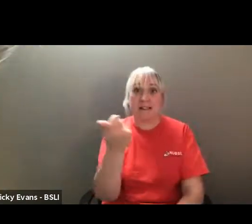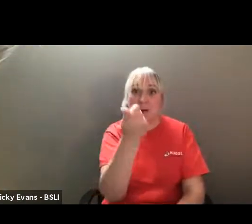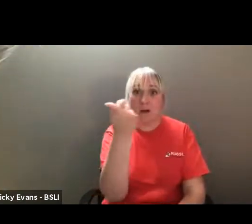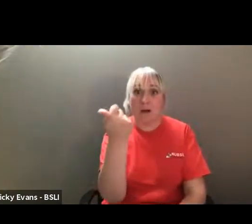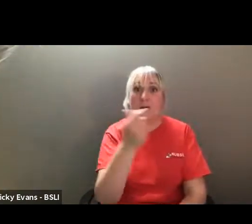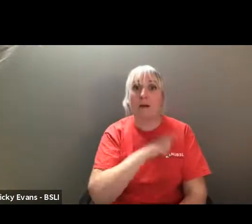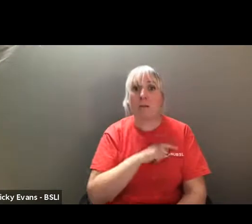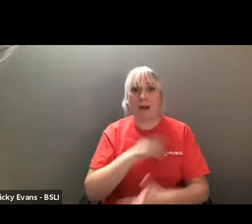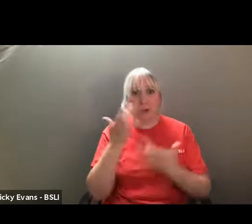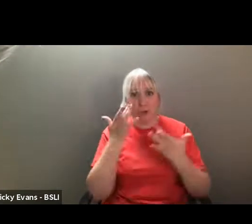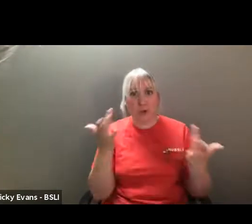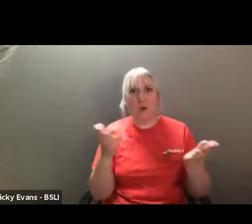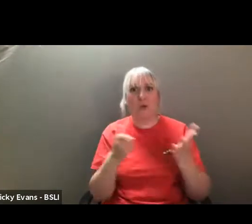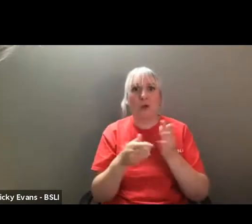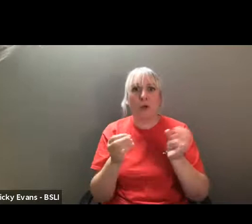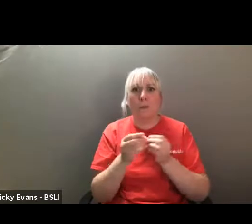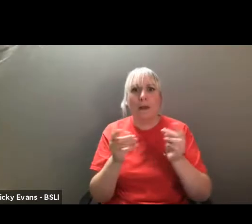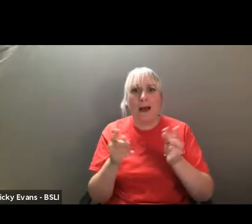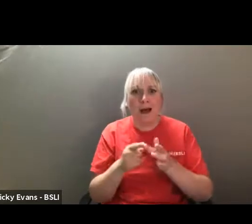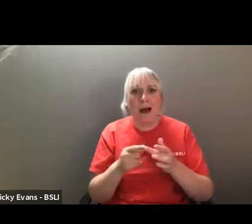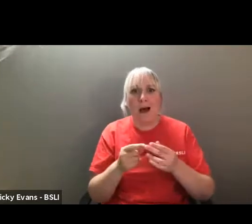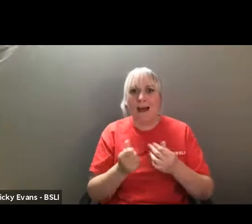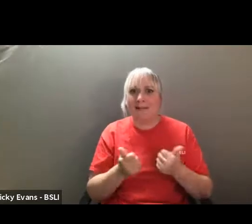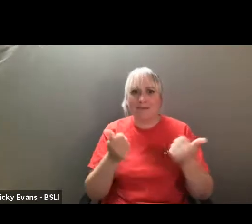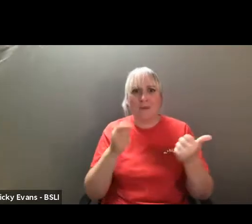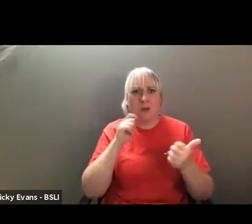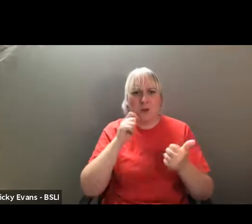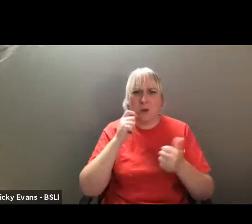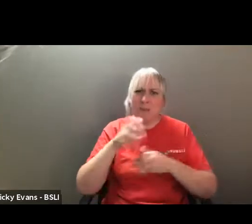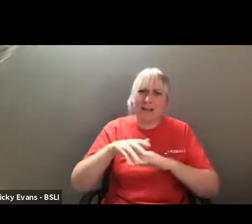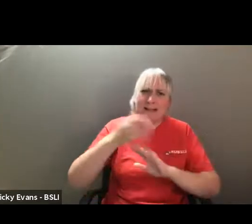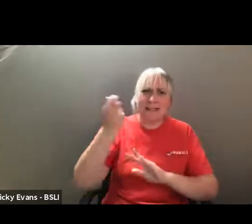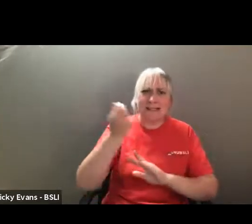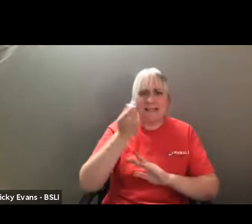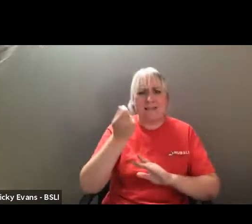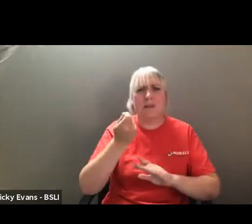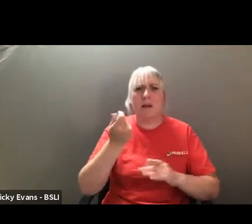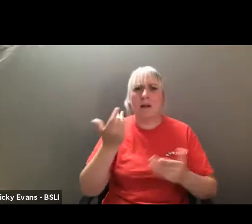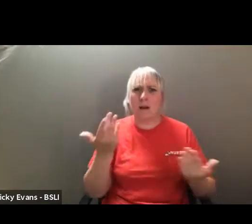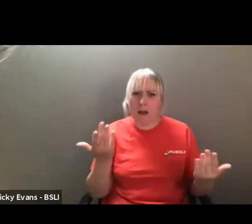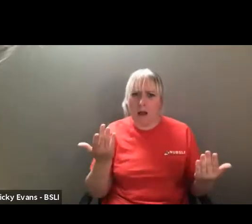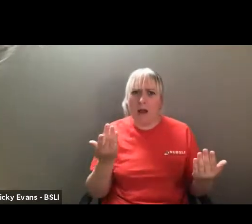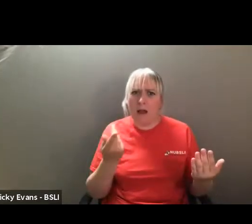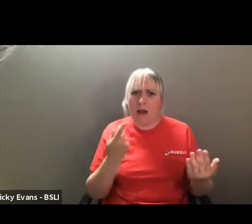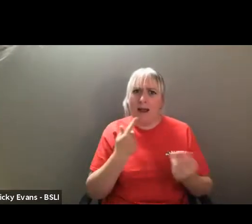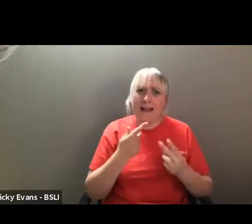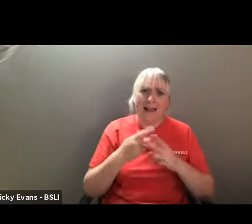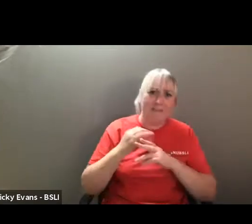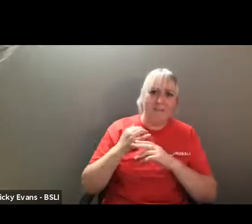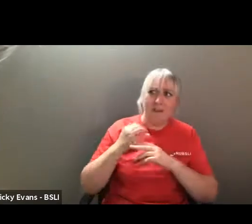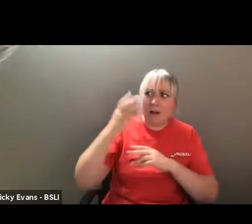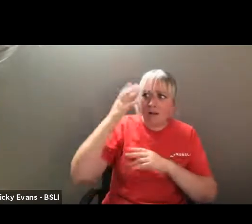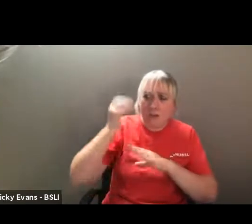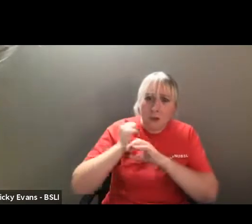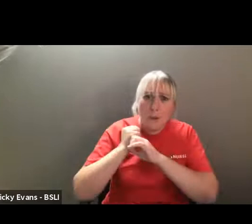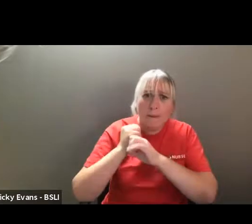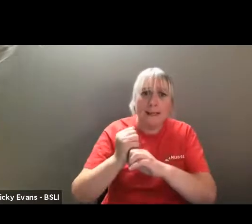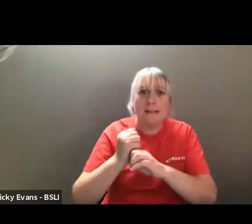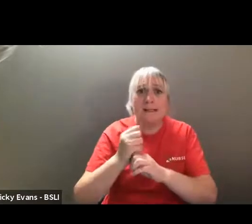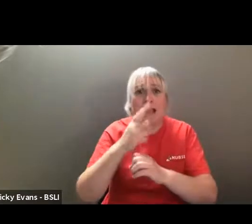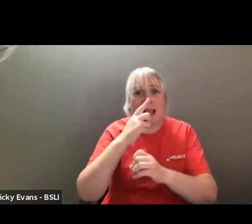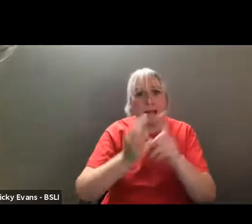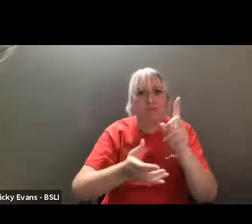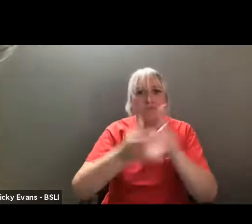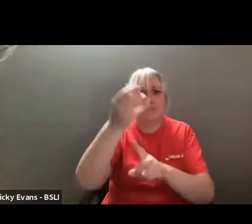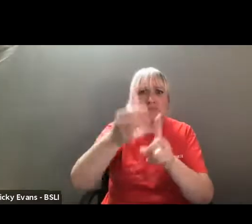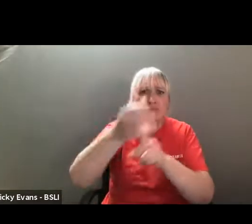income could be successfully implemented if done right and committed to by government. But I think